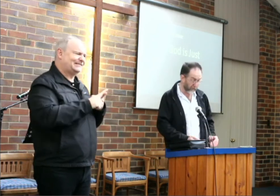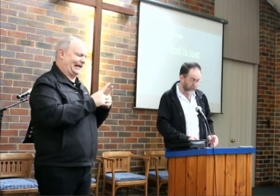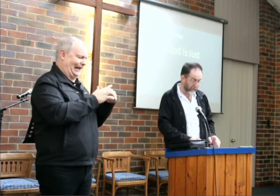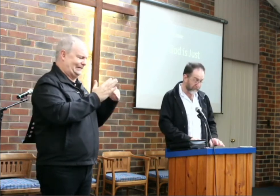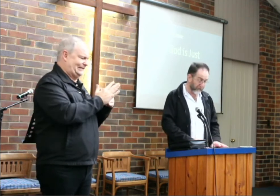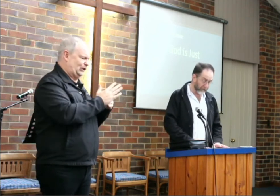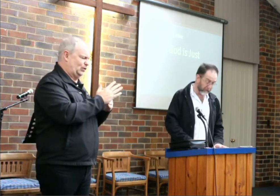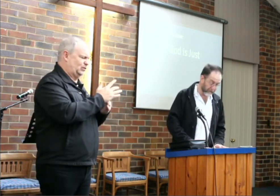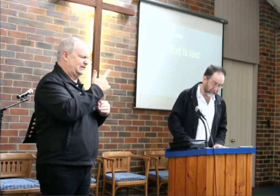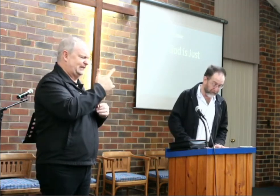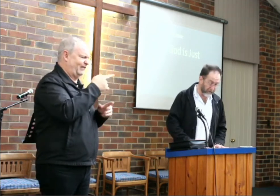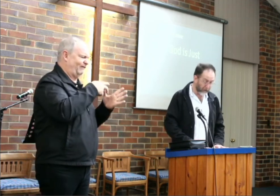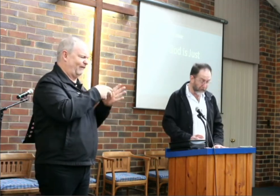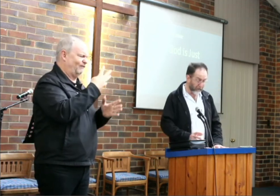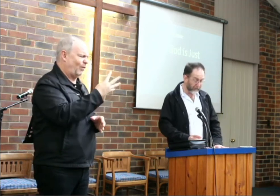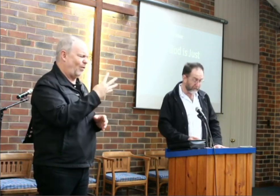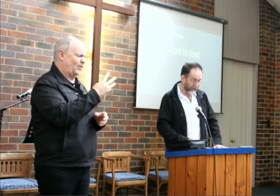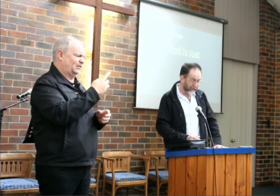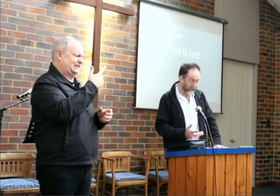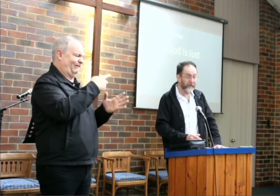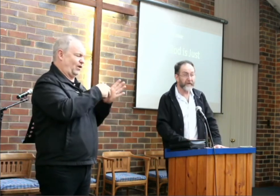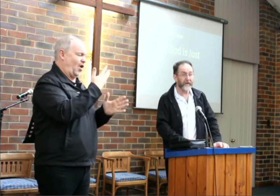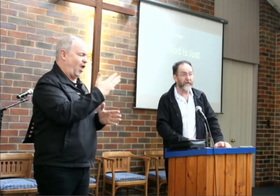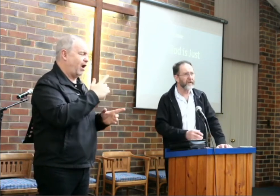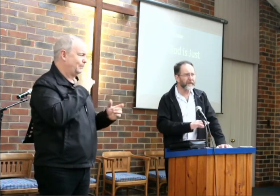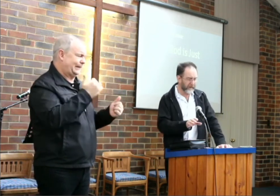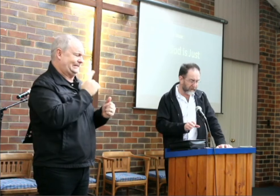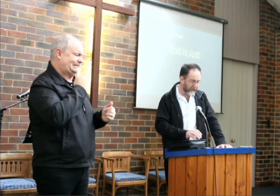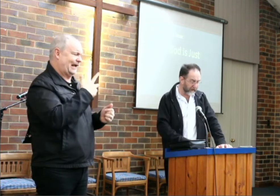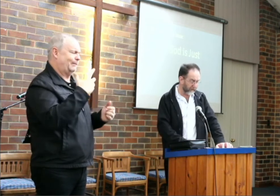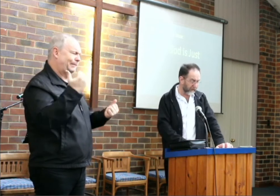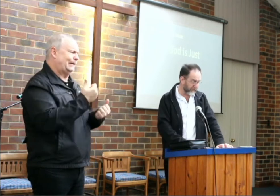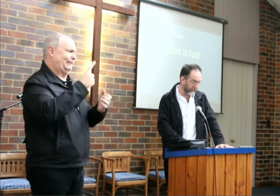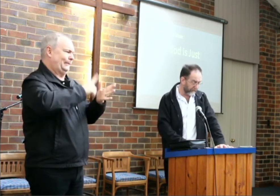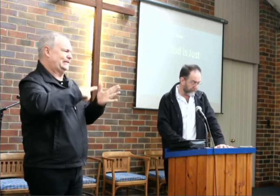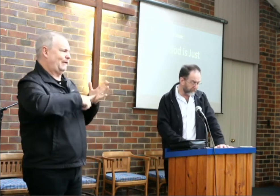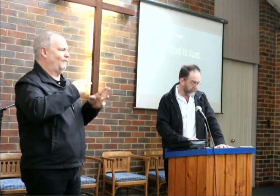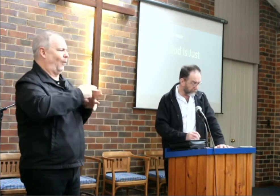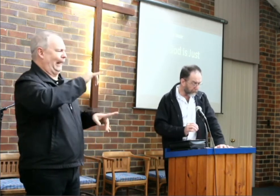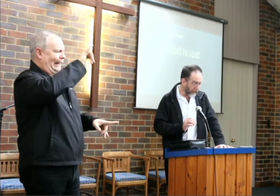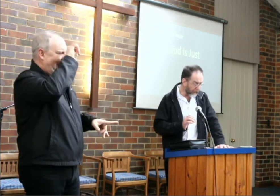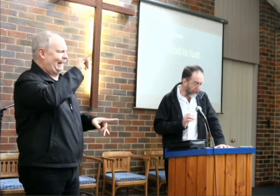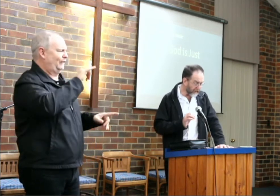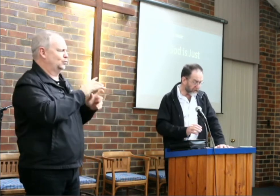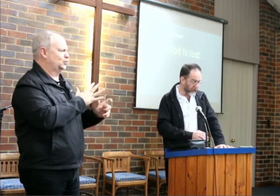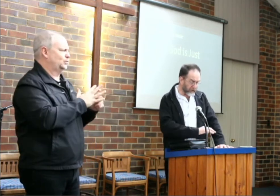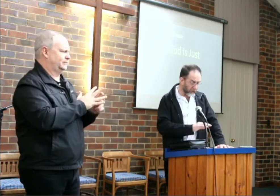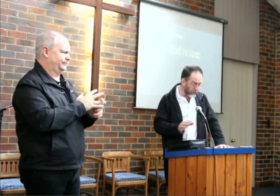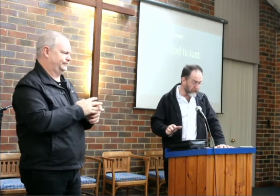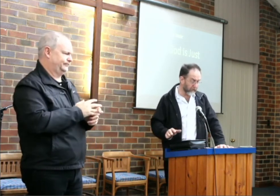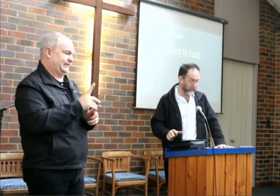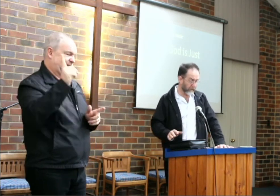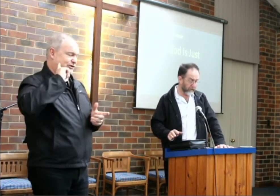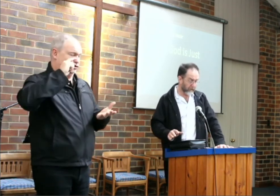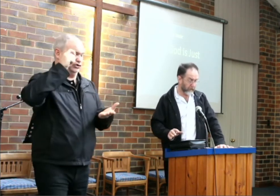7:4 or 7:9 or 27. There's stacks of places. As the judge of